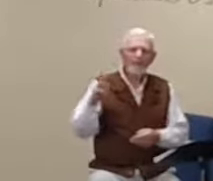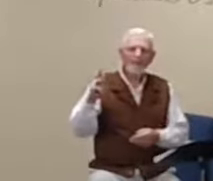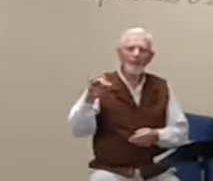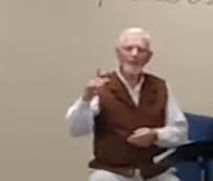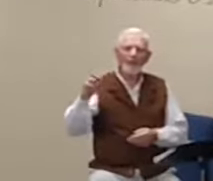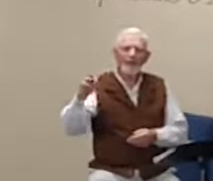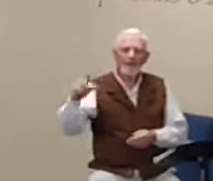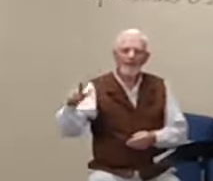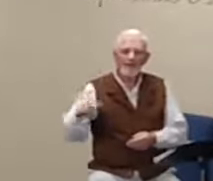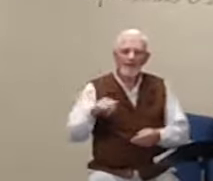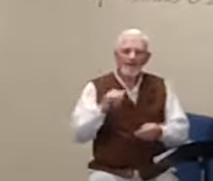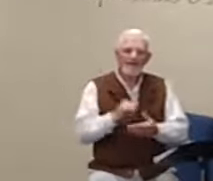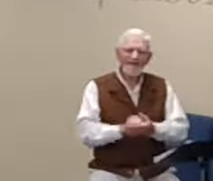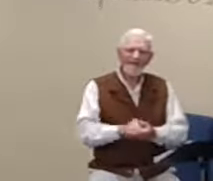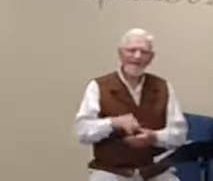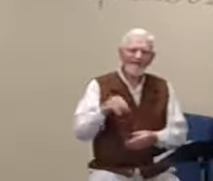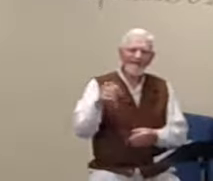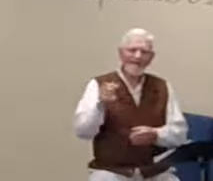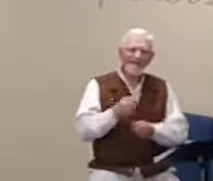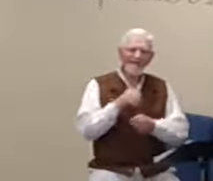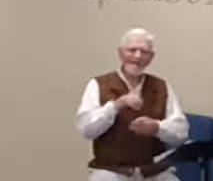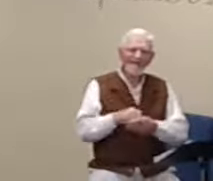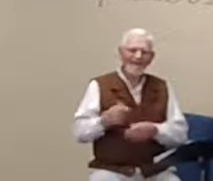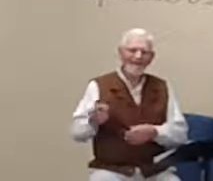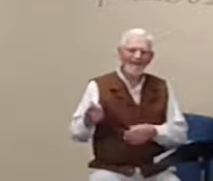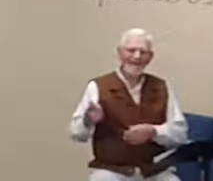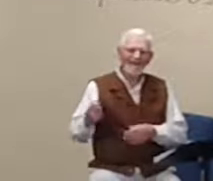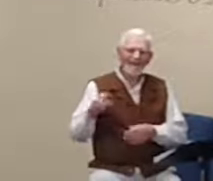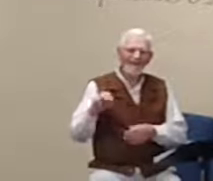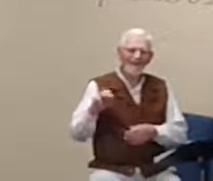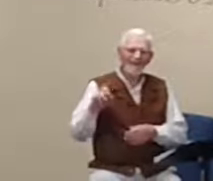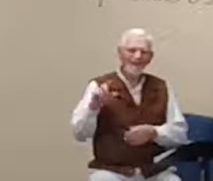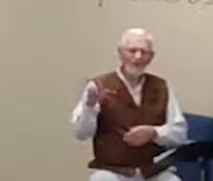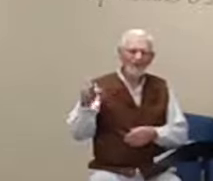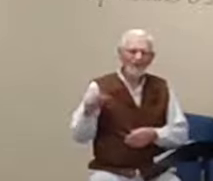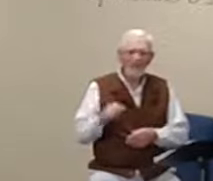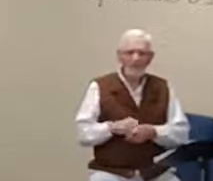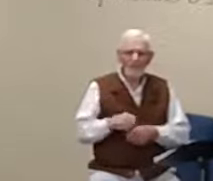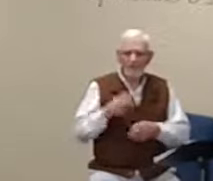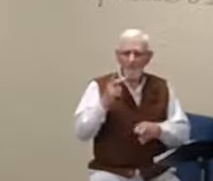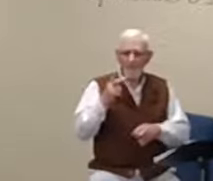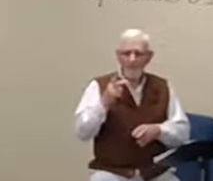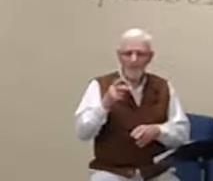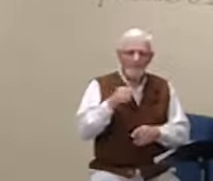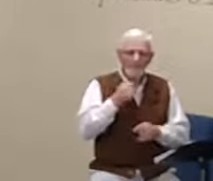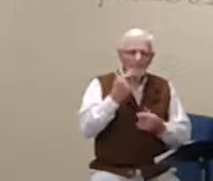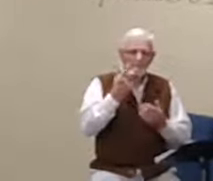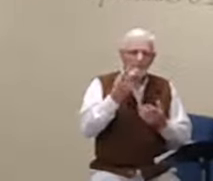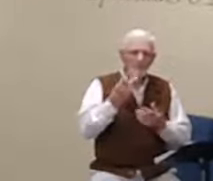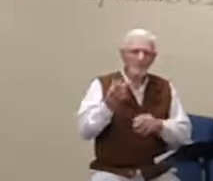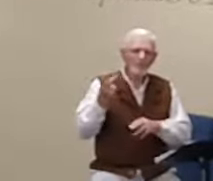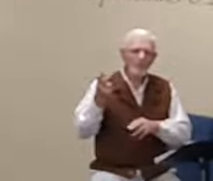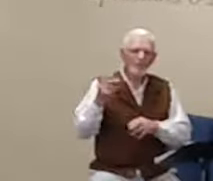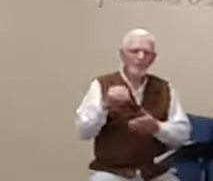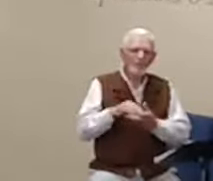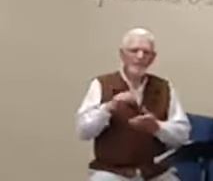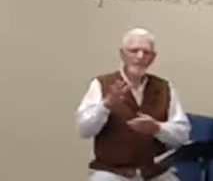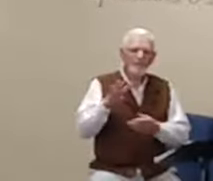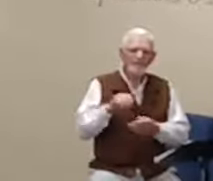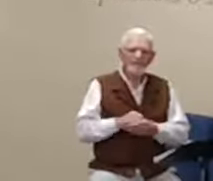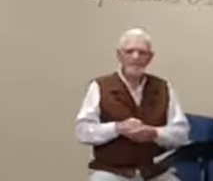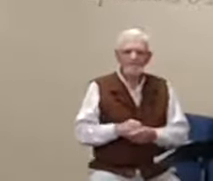finally get into that gun museum that I didn't get to see back in 2004. So looking forward